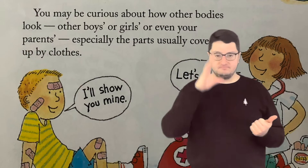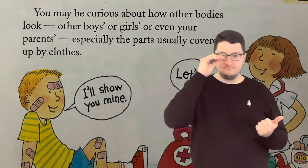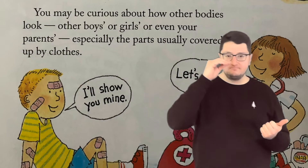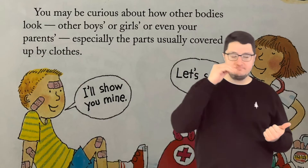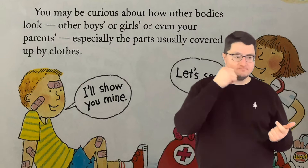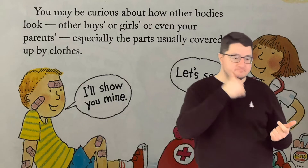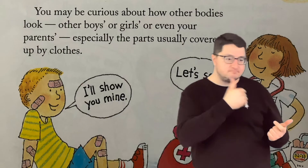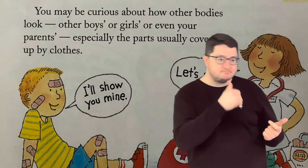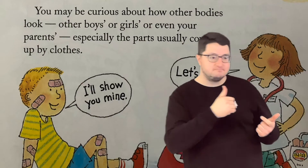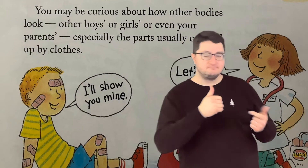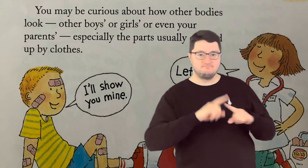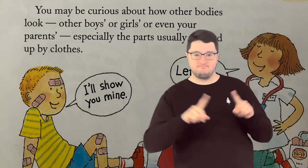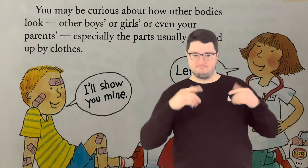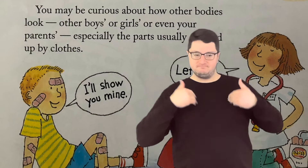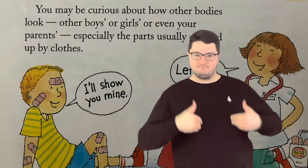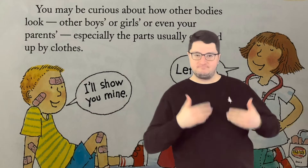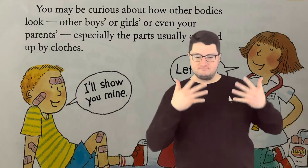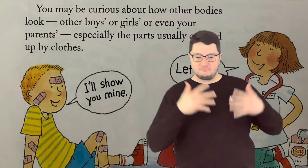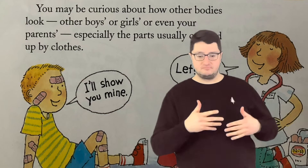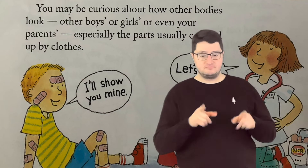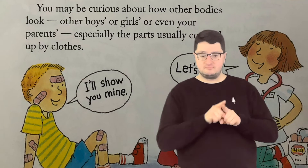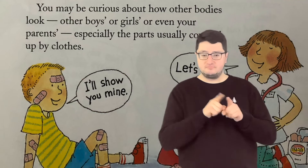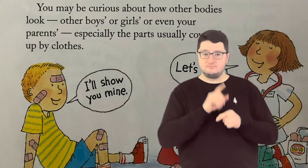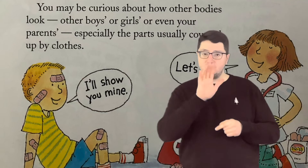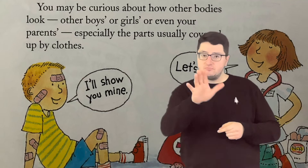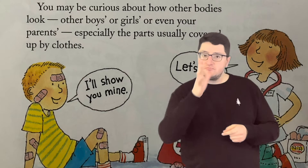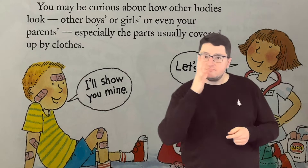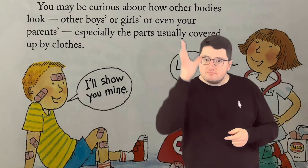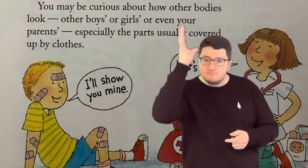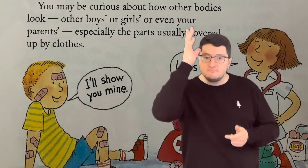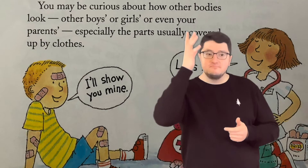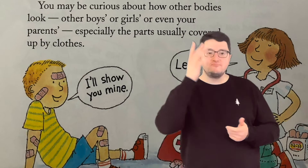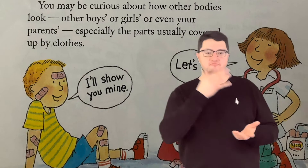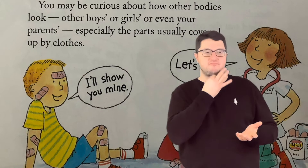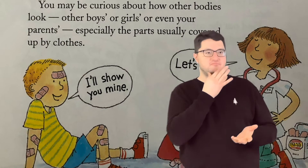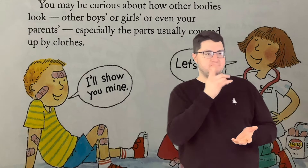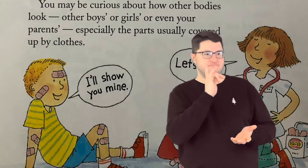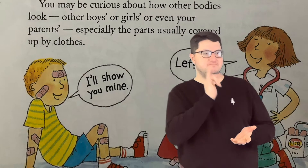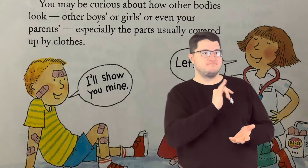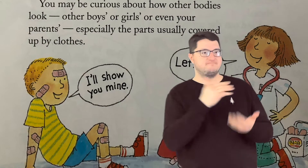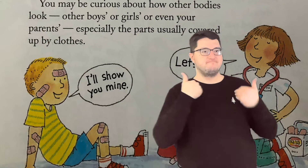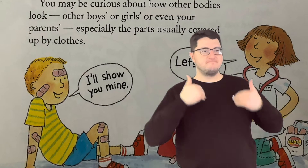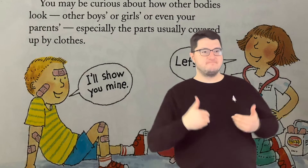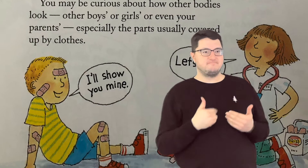parents, especially the parts usually covered up by clothes.